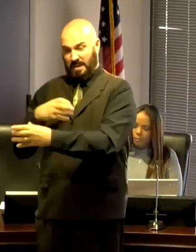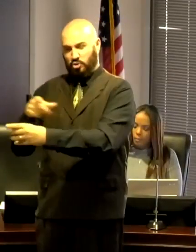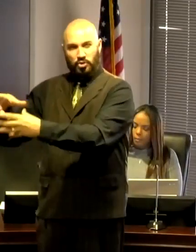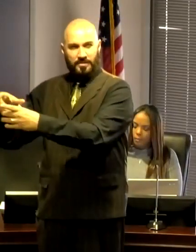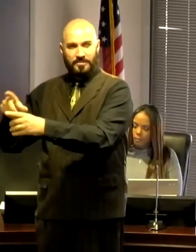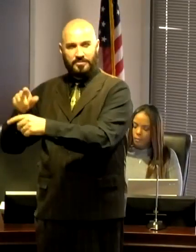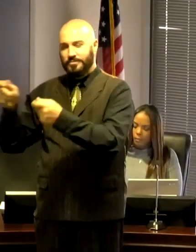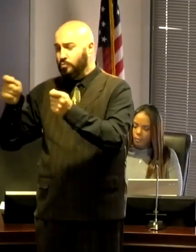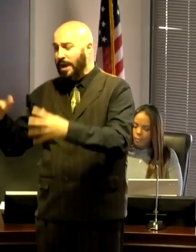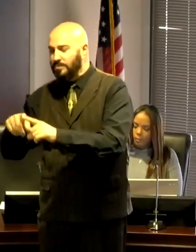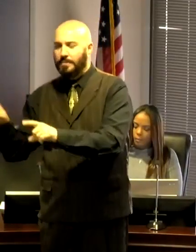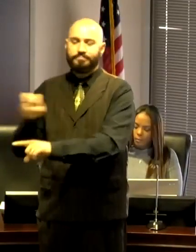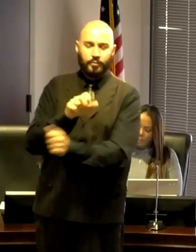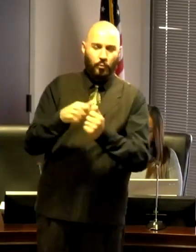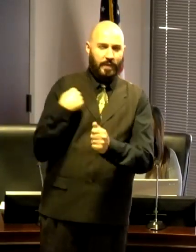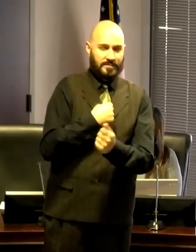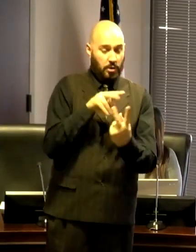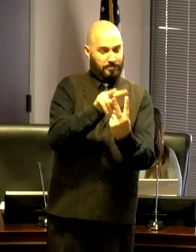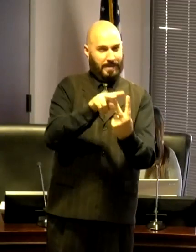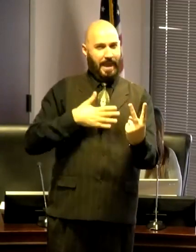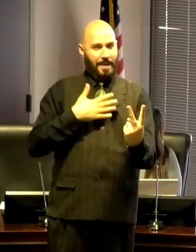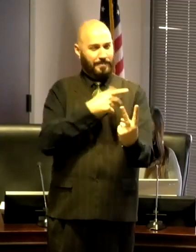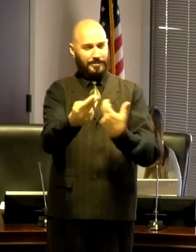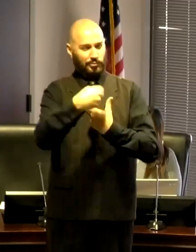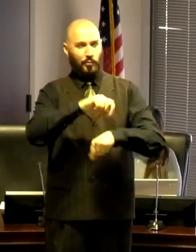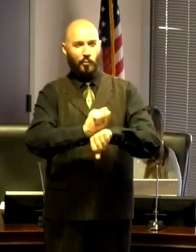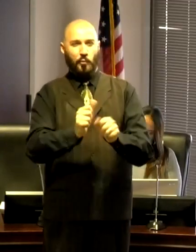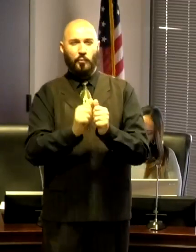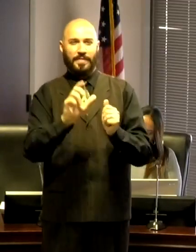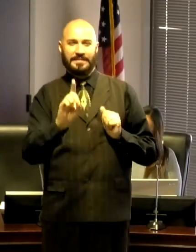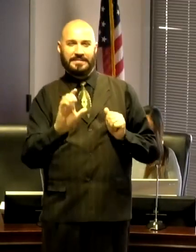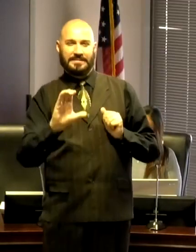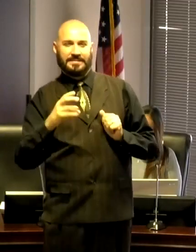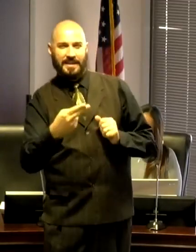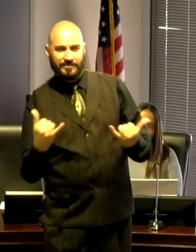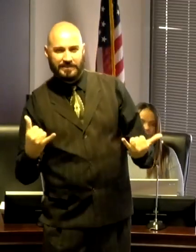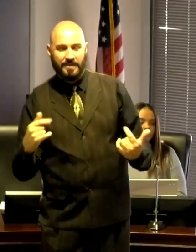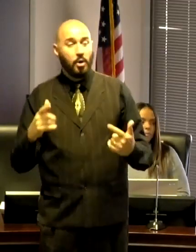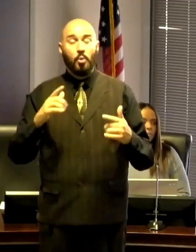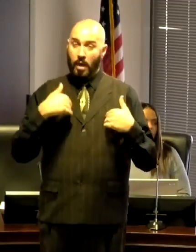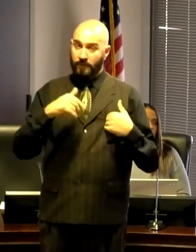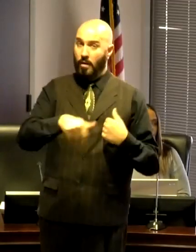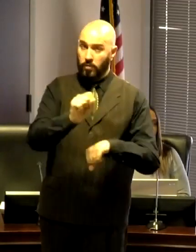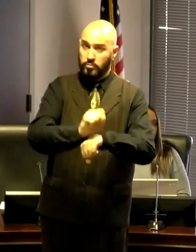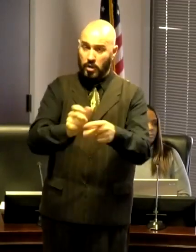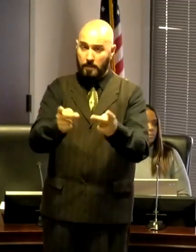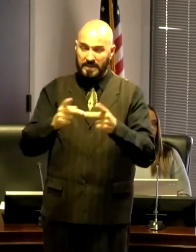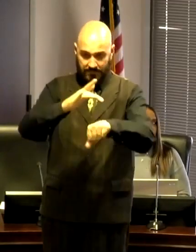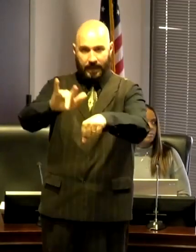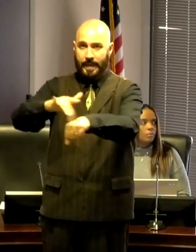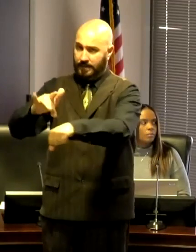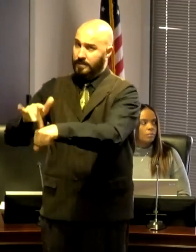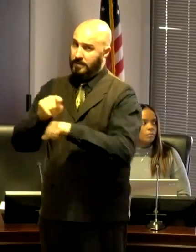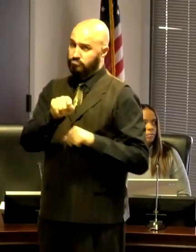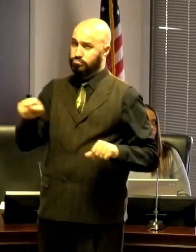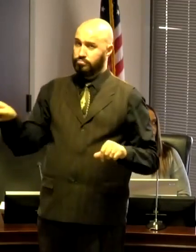the Office of Planning and Budget. So we're happy to have them join us. We do have a fair number of vacancies in the agency and some other changes taking place that